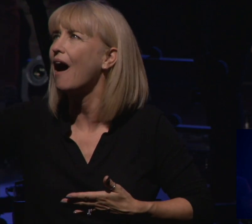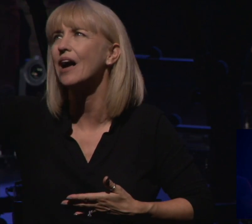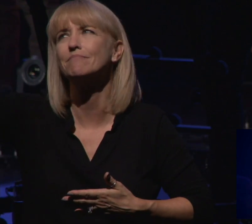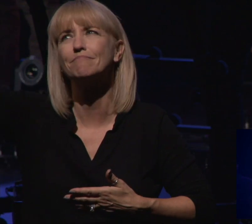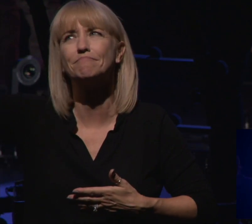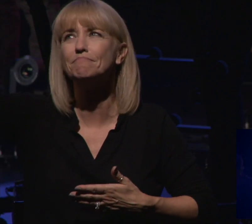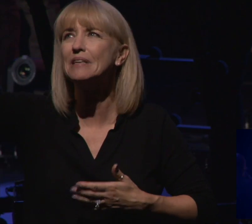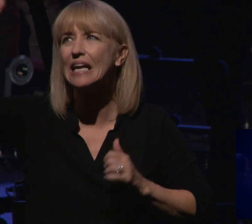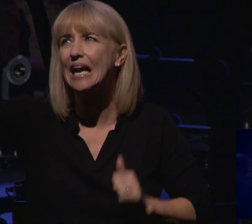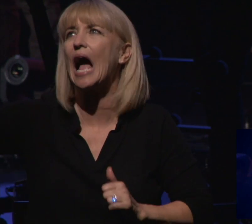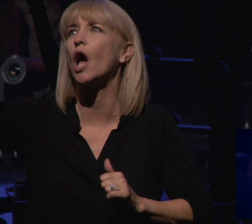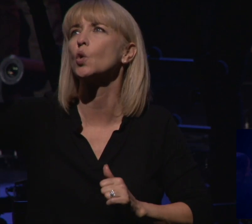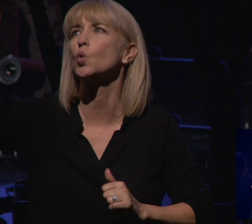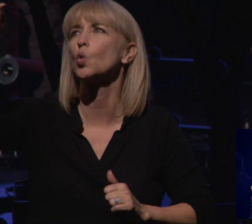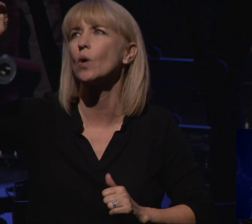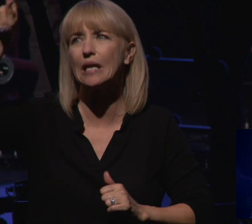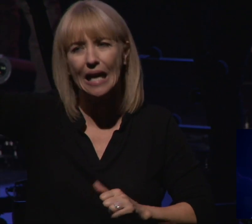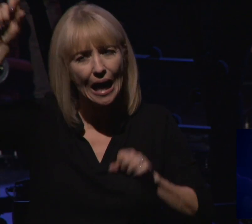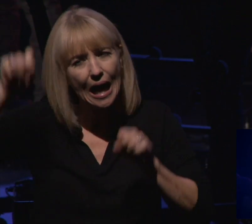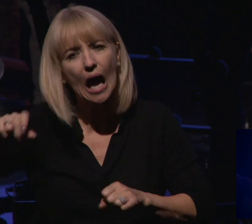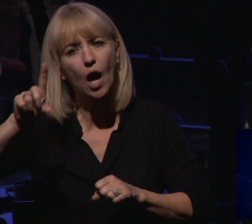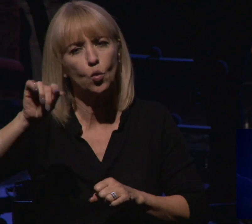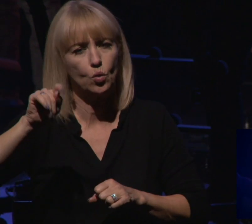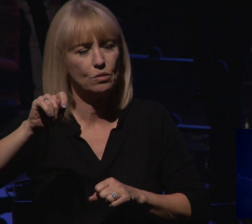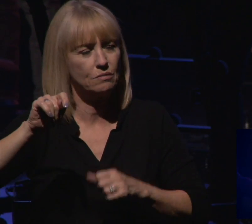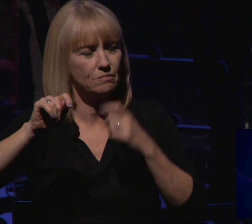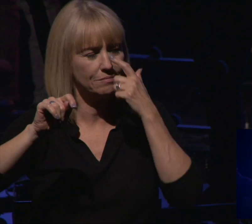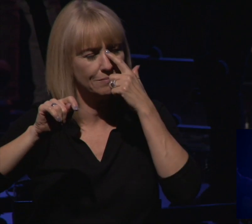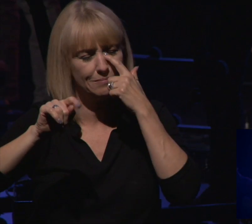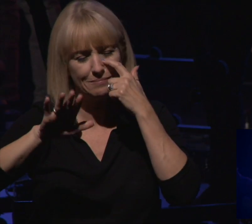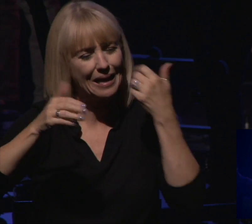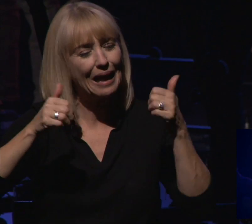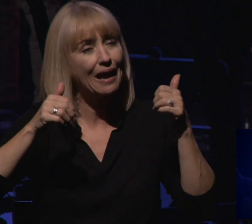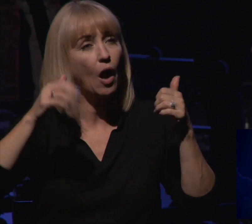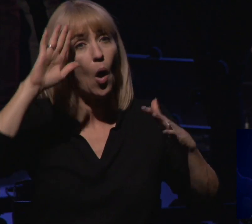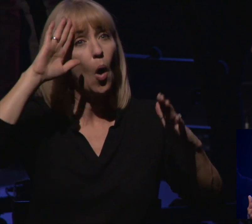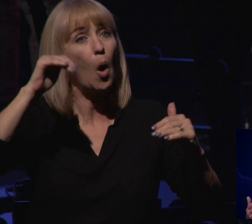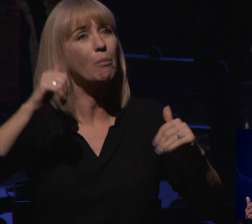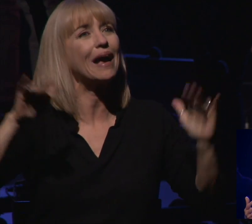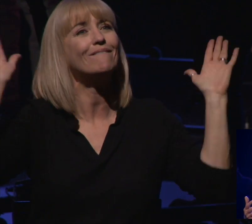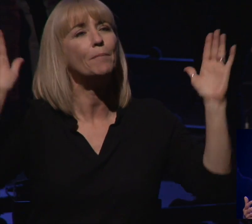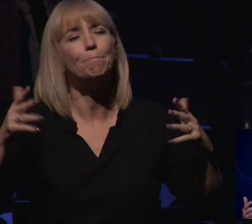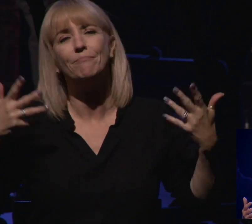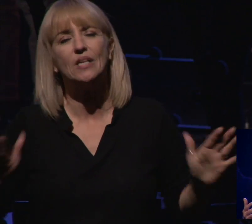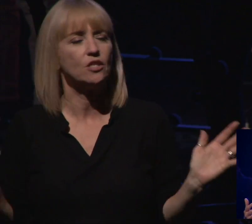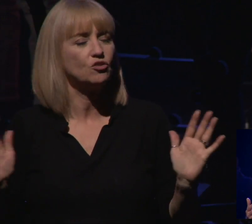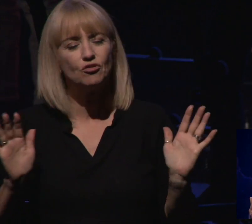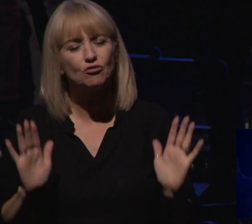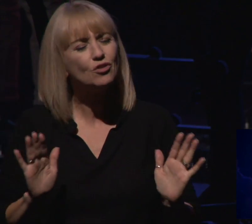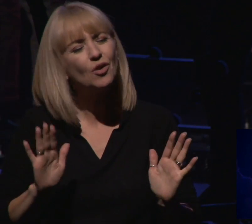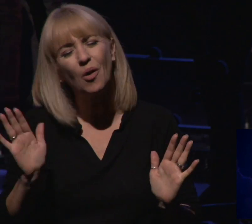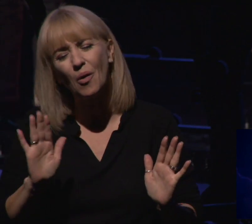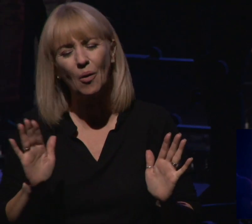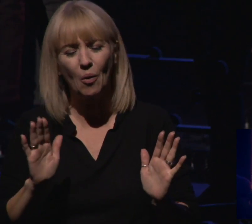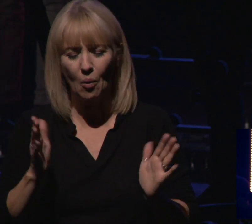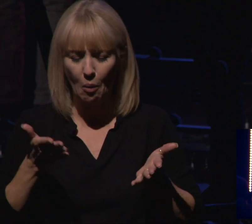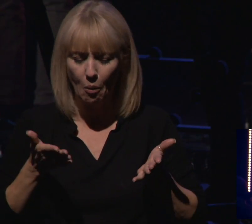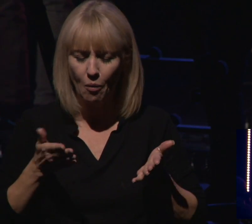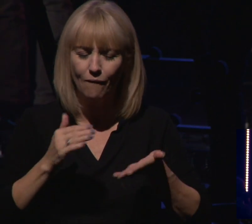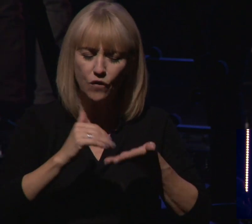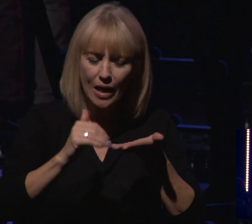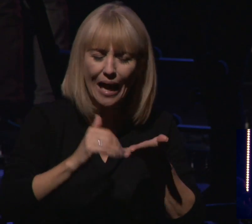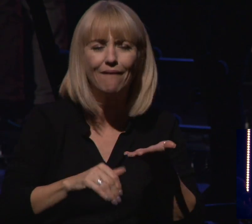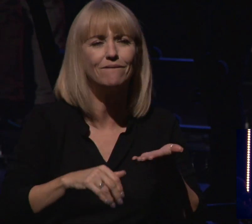this. Not me or the other person, but God is. So I'm asking you, don't give up hope. You be a person